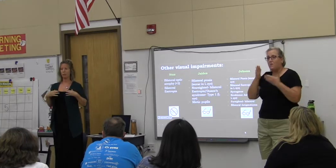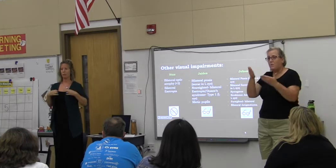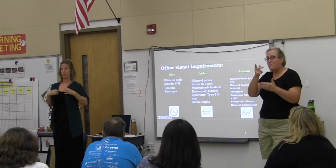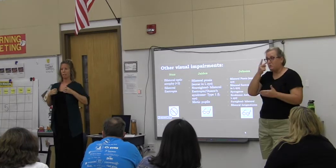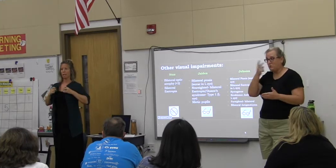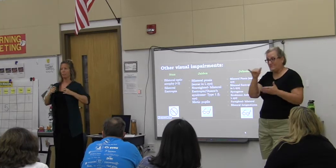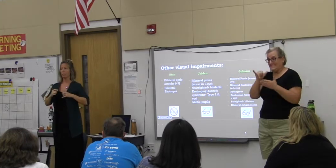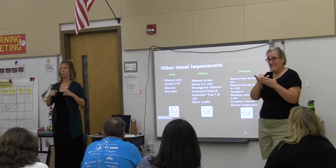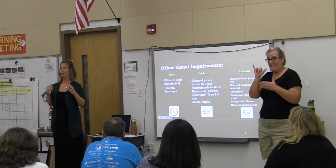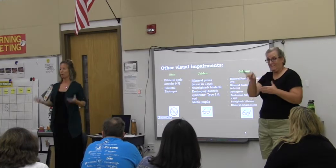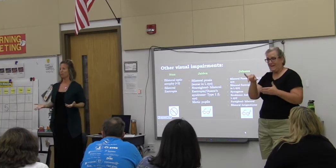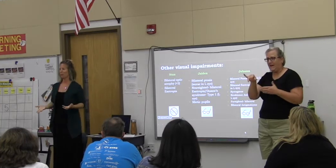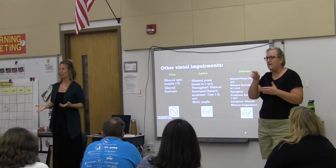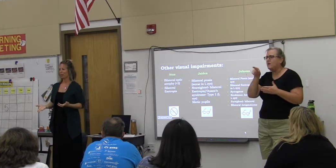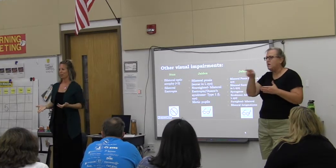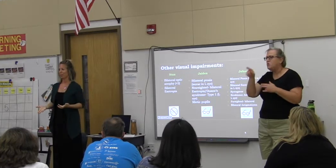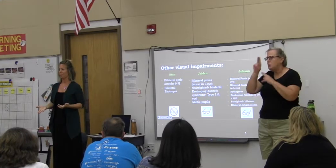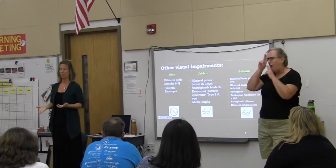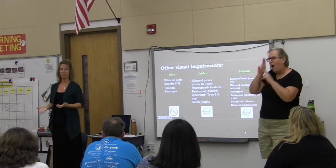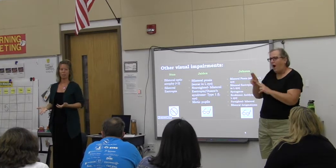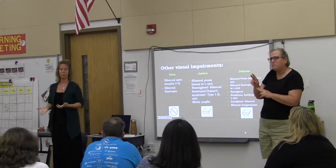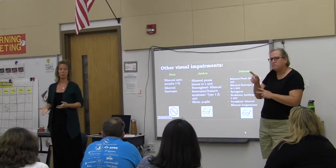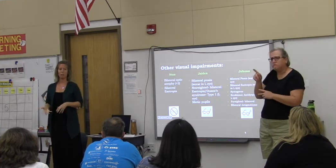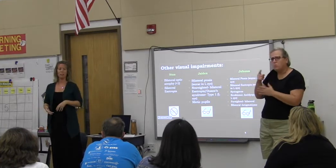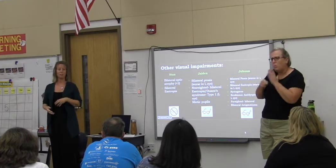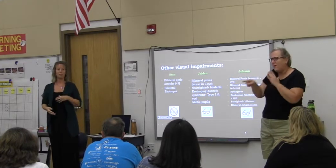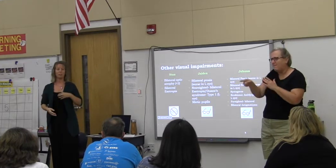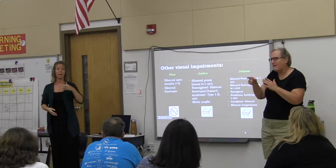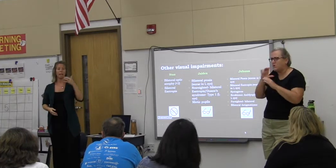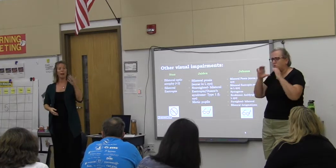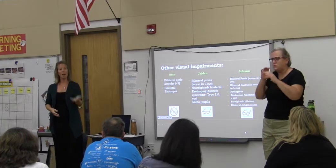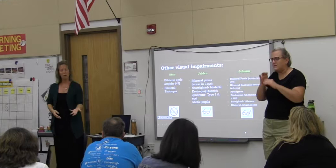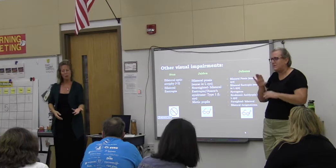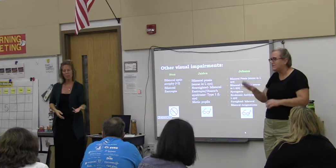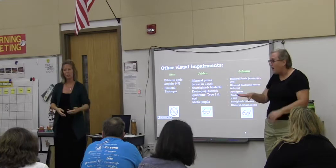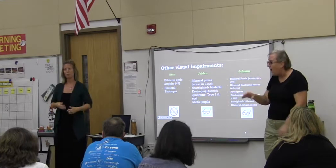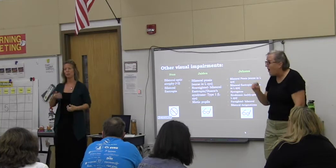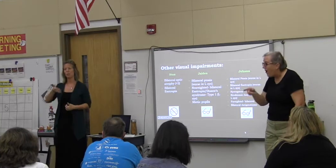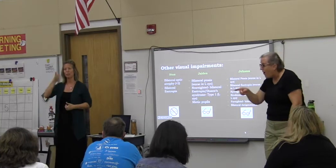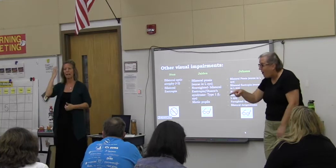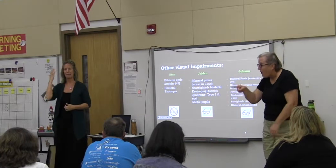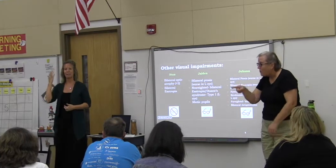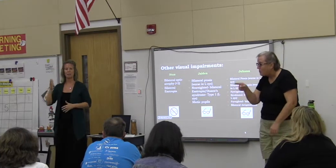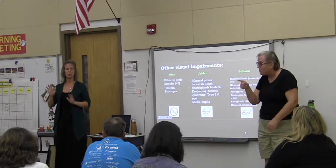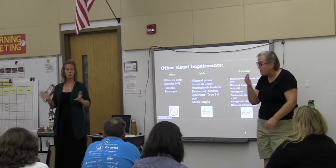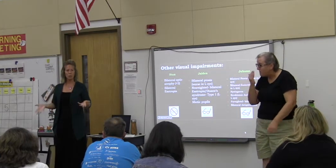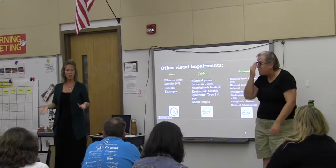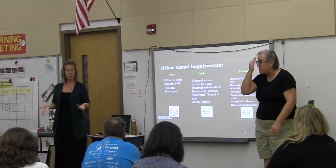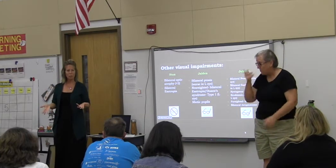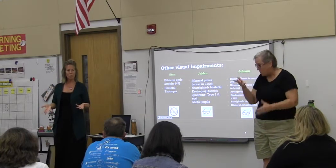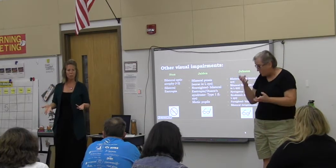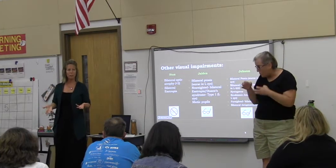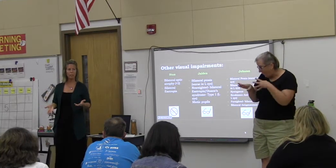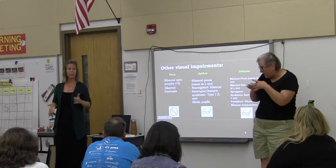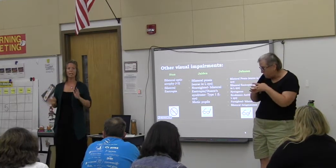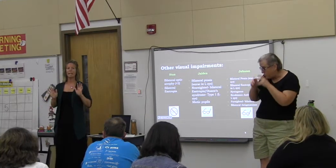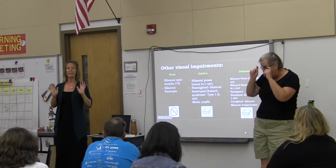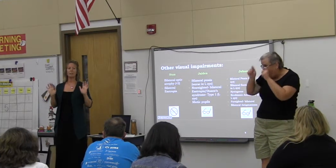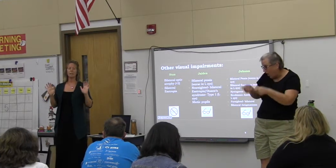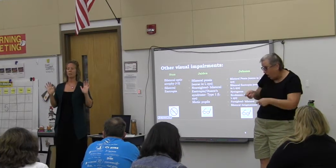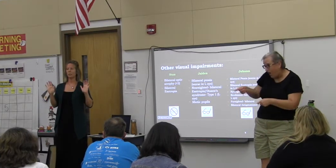anytime you see them doing that you honor what they're trying to communicate to you. That you say, oh, I see you're pushing your glasses up. Do you want to break for a little